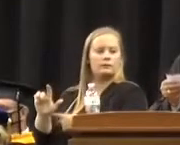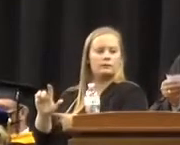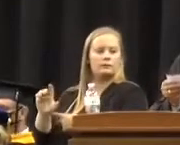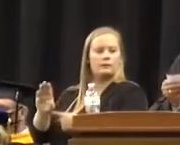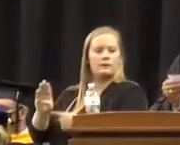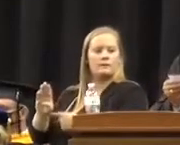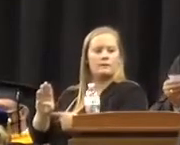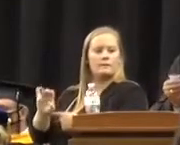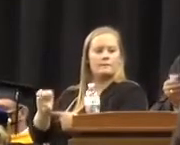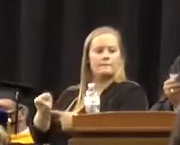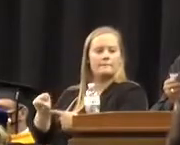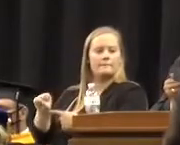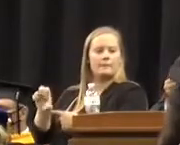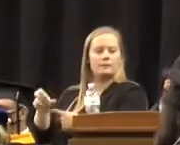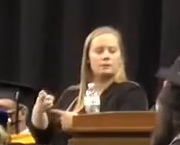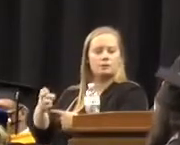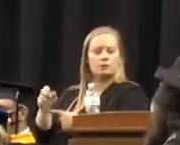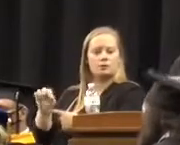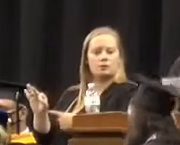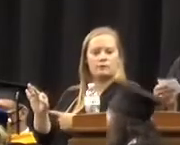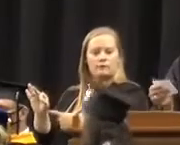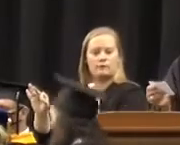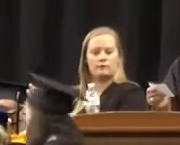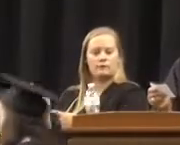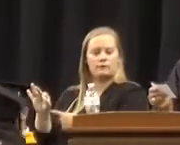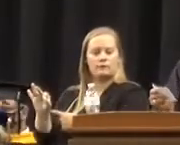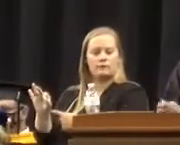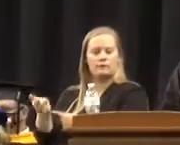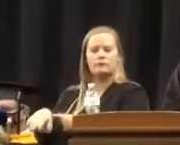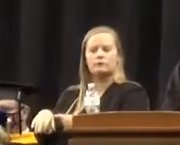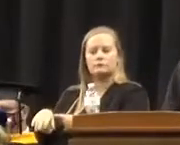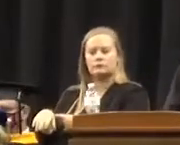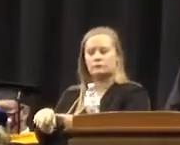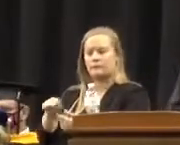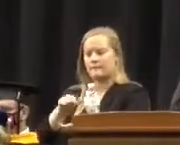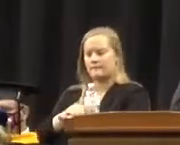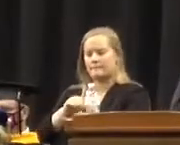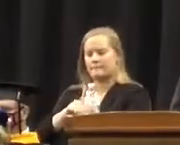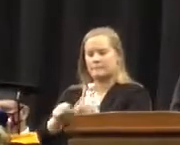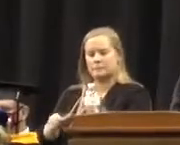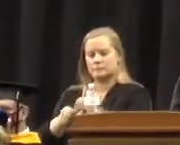Ariel Alexandra Bischoff, Medical Assistant.